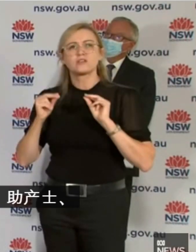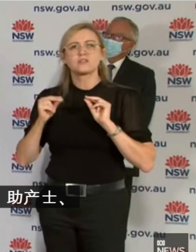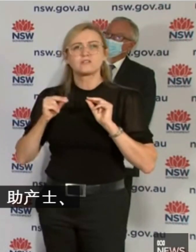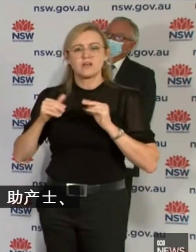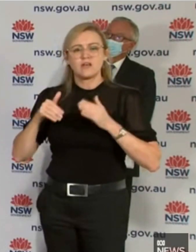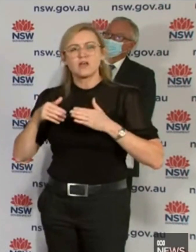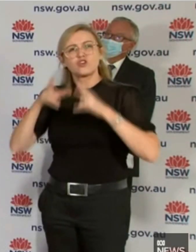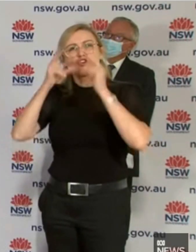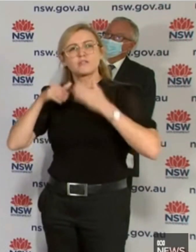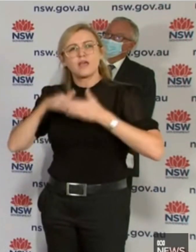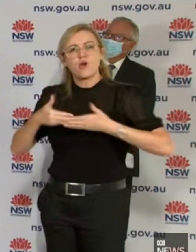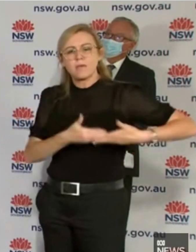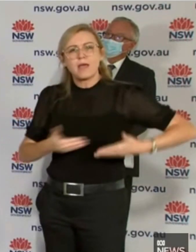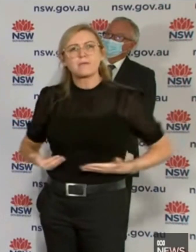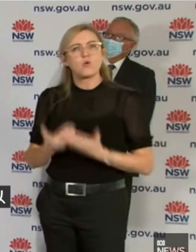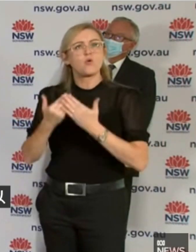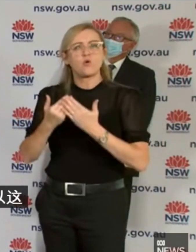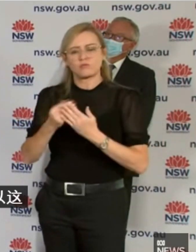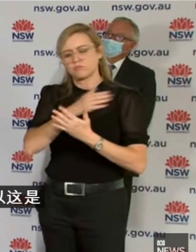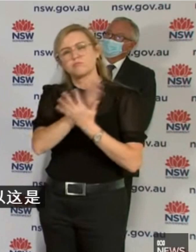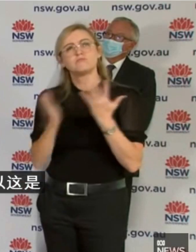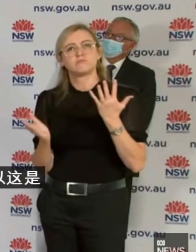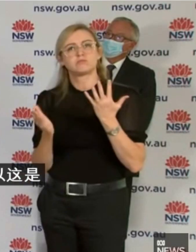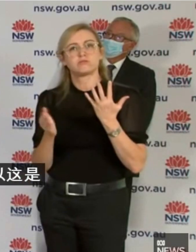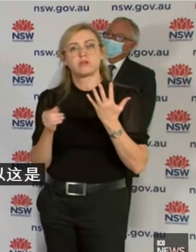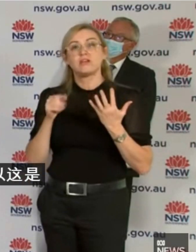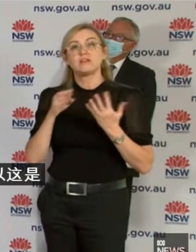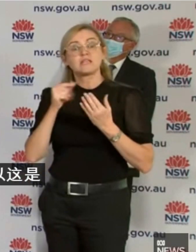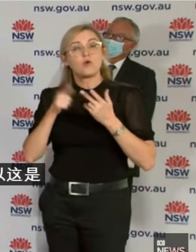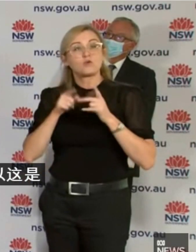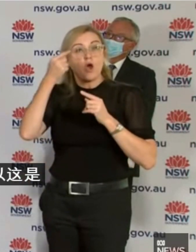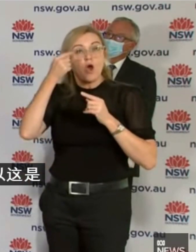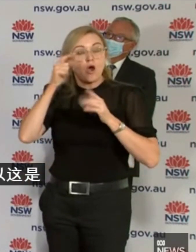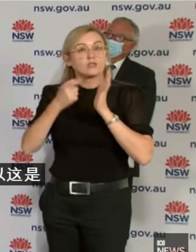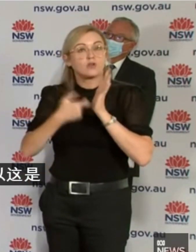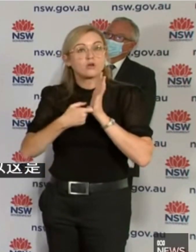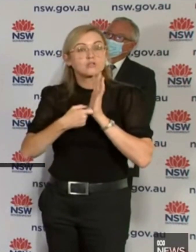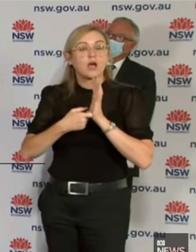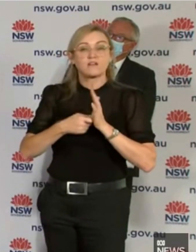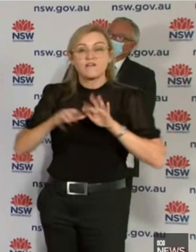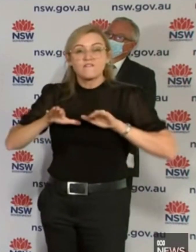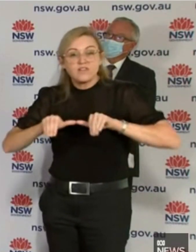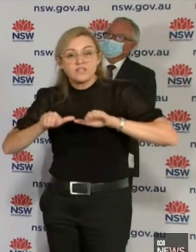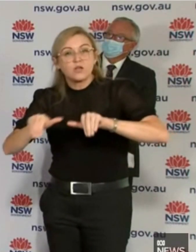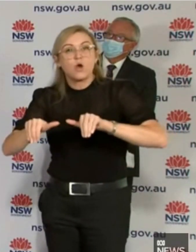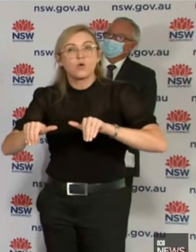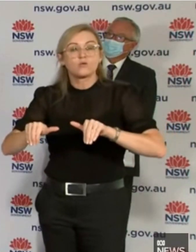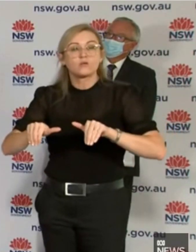pharmacists. The list has also been broadened, so it's optometrists, occupational therapists,